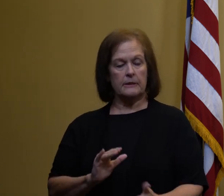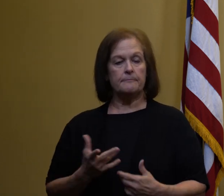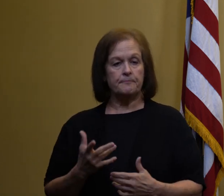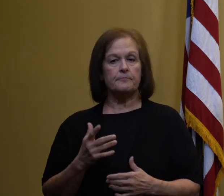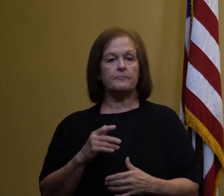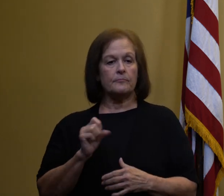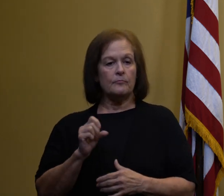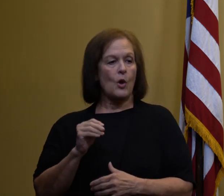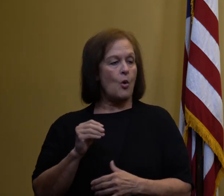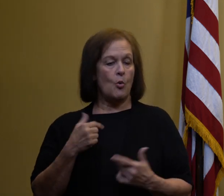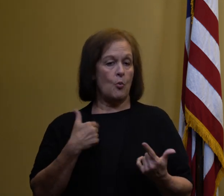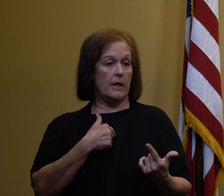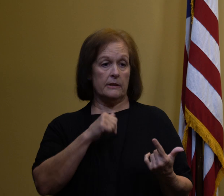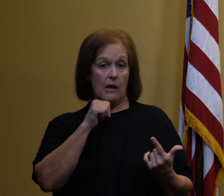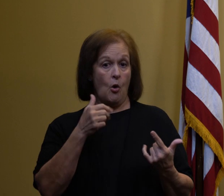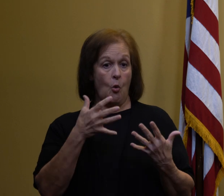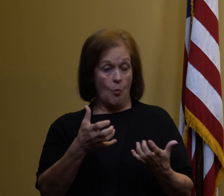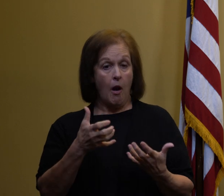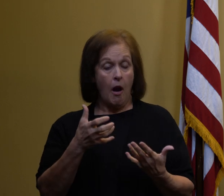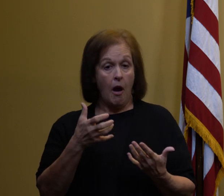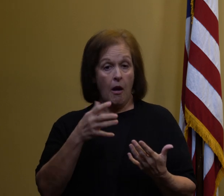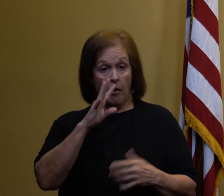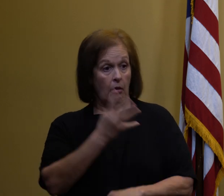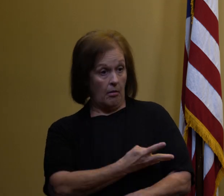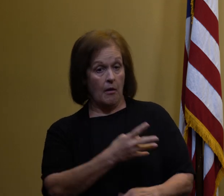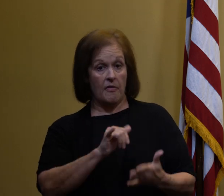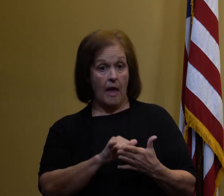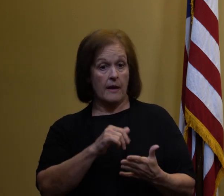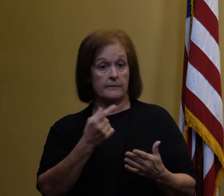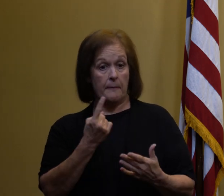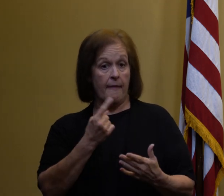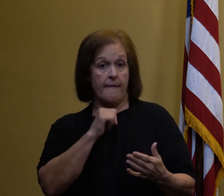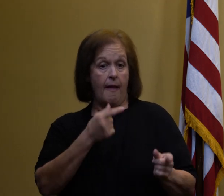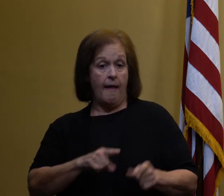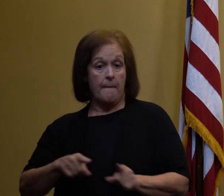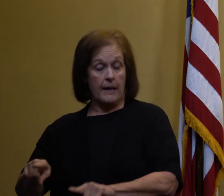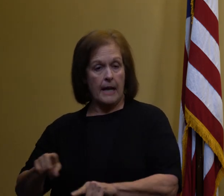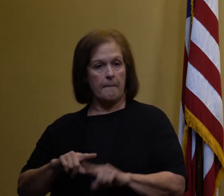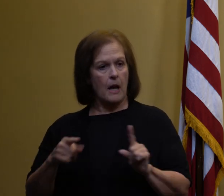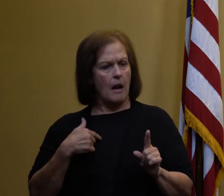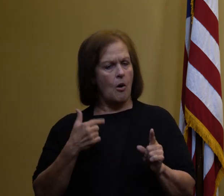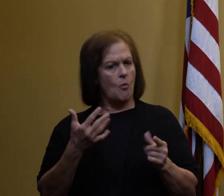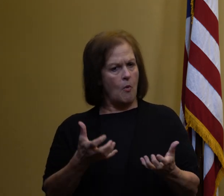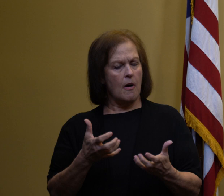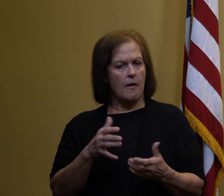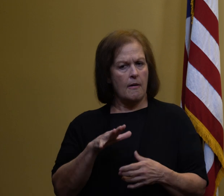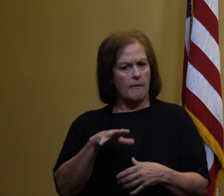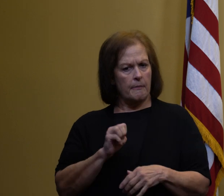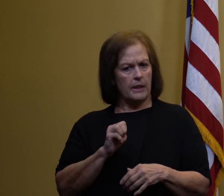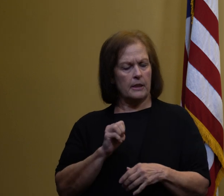So definitely do not want to overlook that and want to continue to be empathetic as well